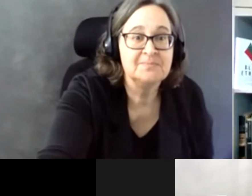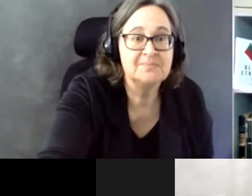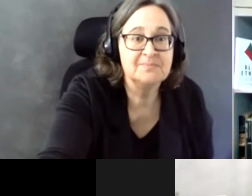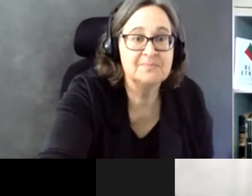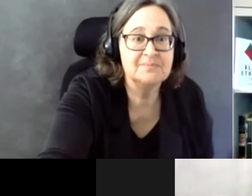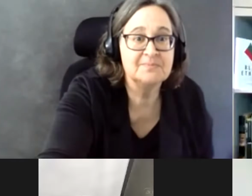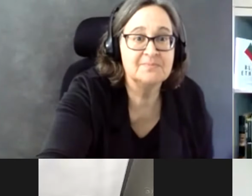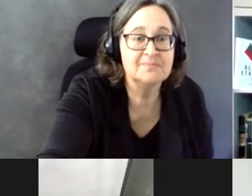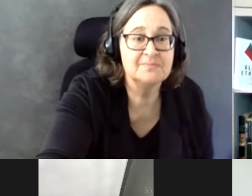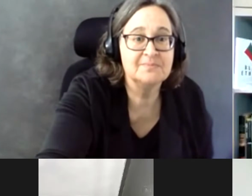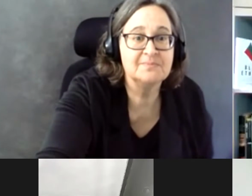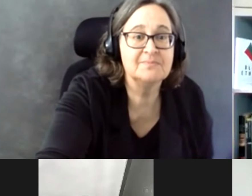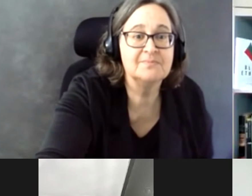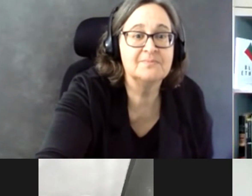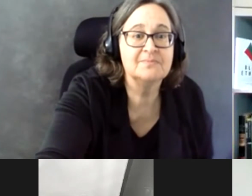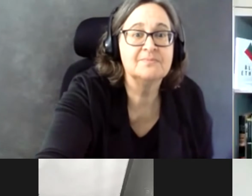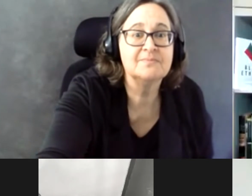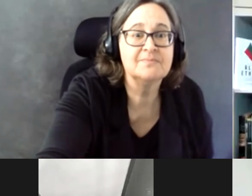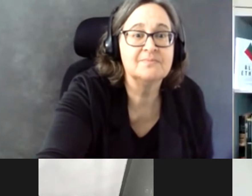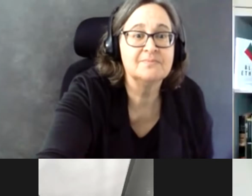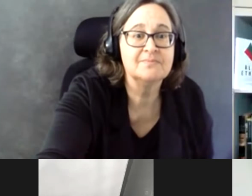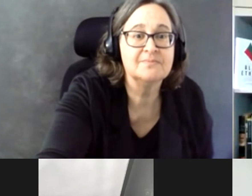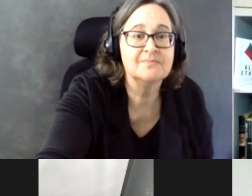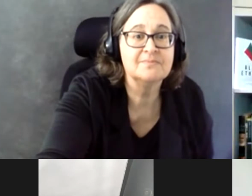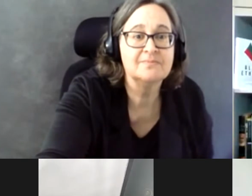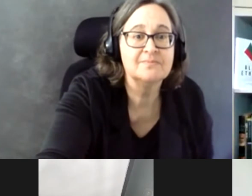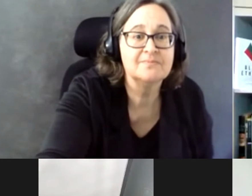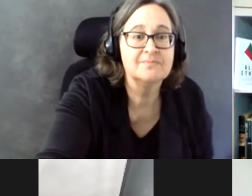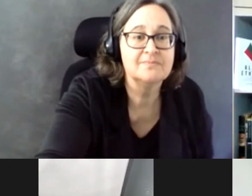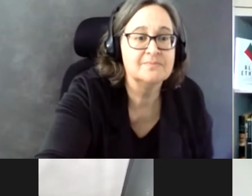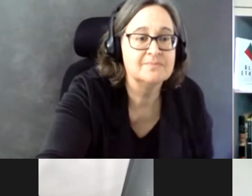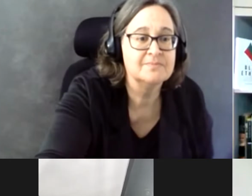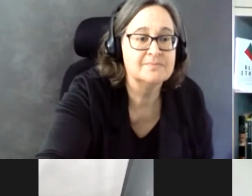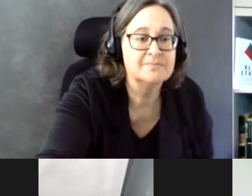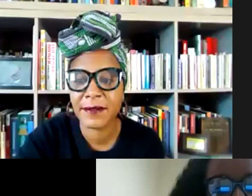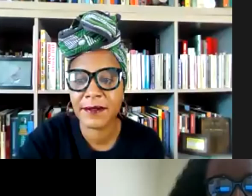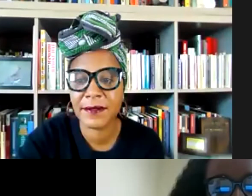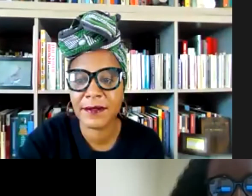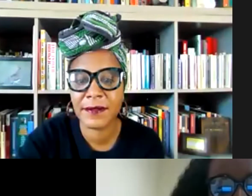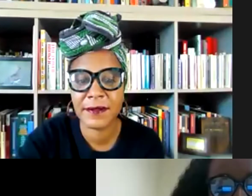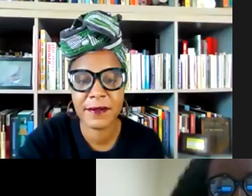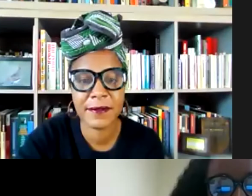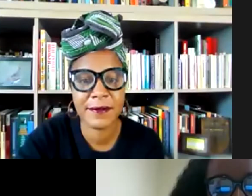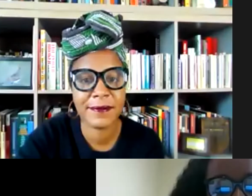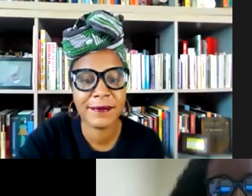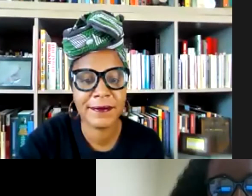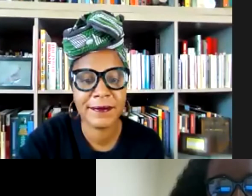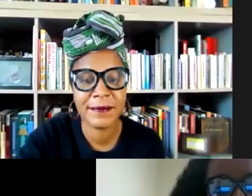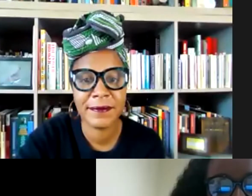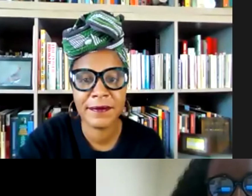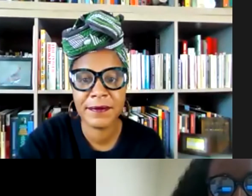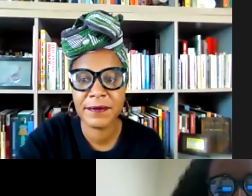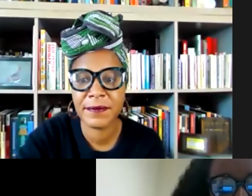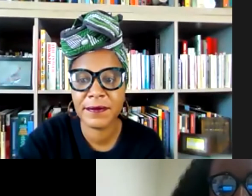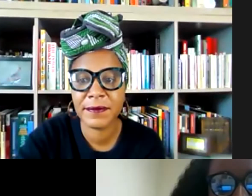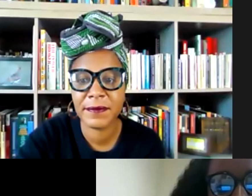good afternoon miss morales and all in attendance today i'm sophia harrison the executive director of arts house schools music and dance um